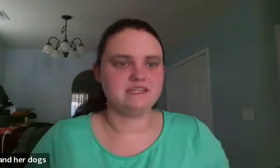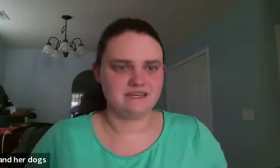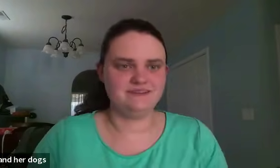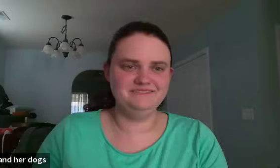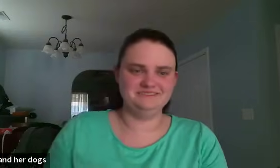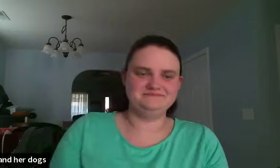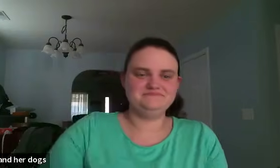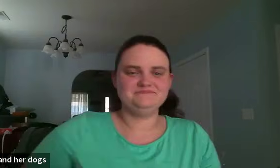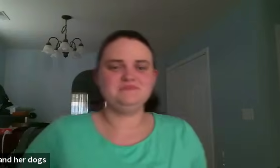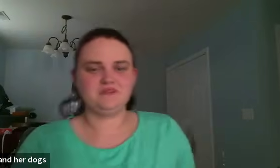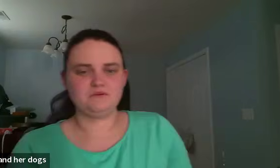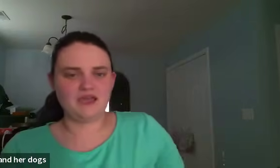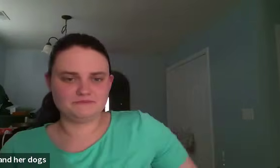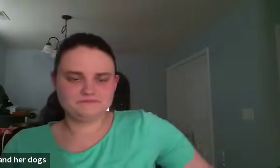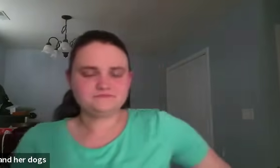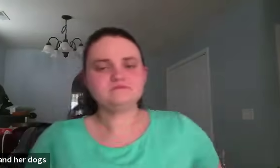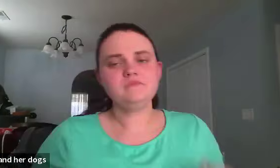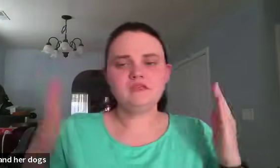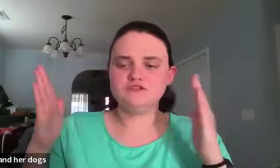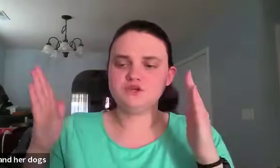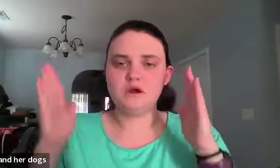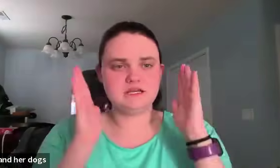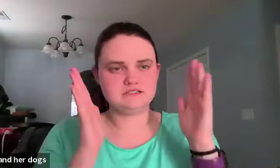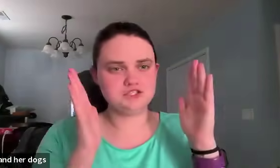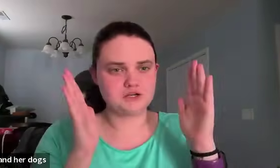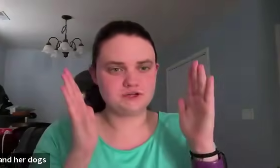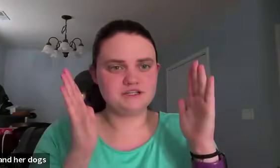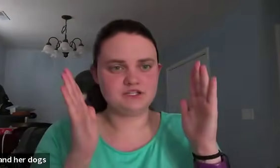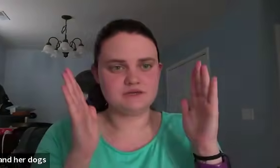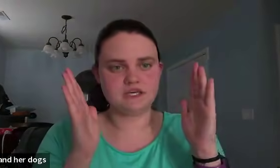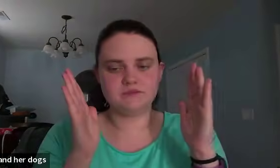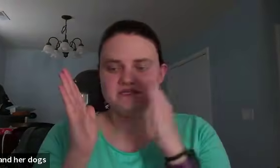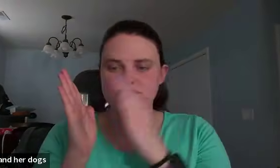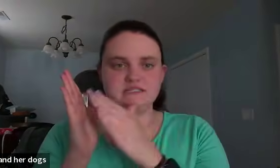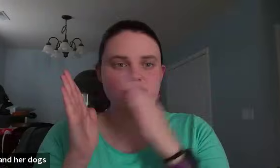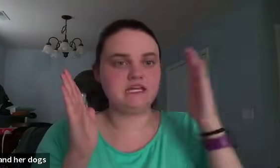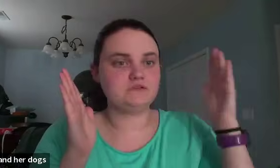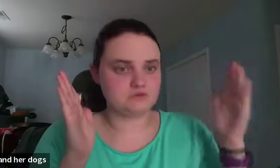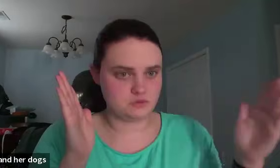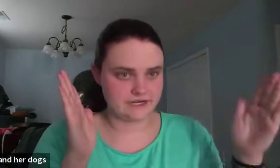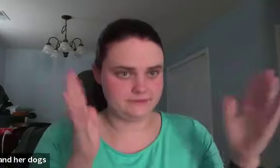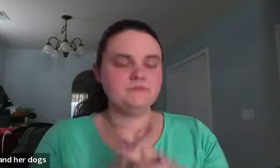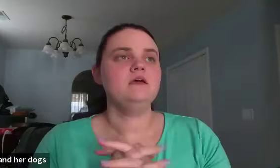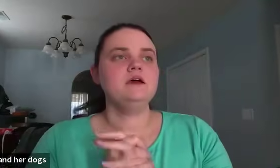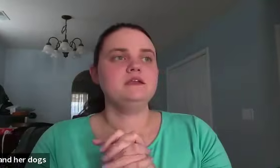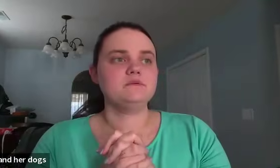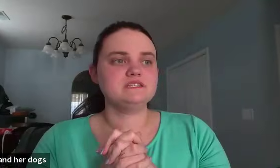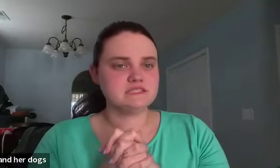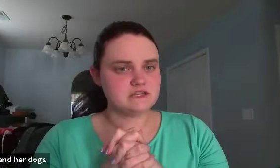see it. Okay. So our next little chunk we're going to do is going to be 16 through 20. Now with 16